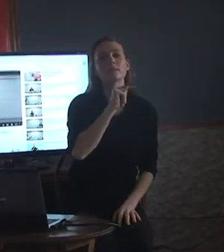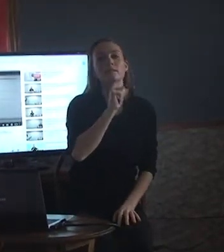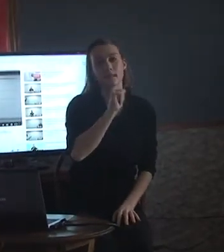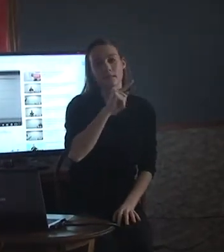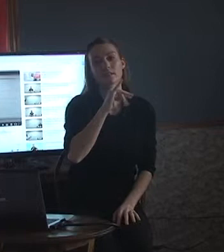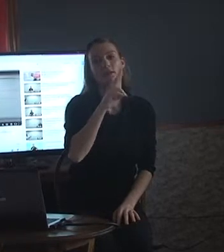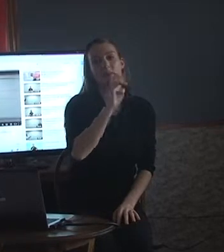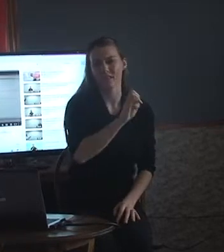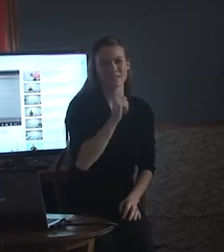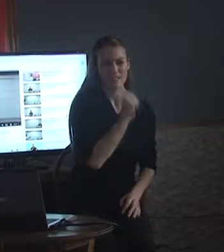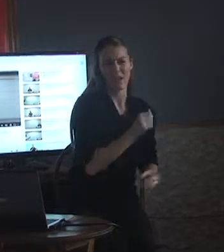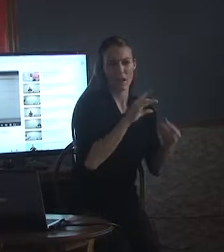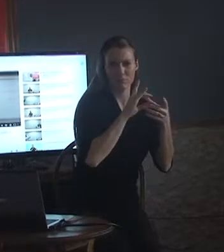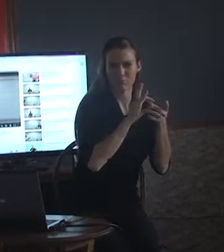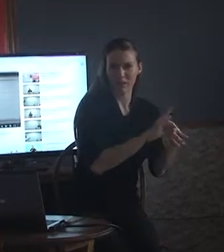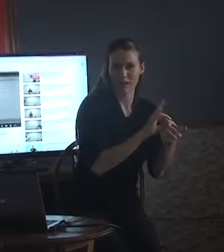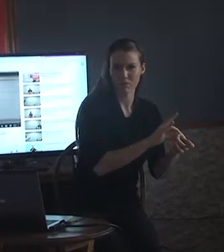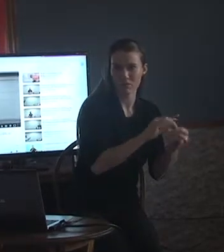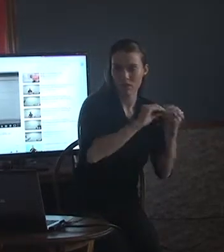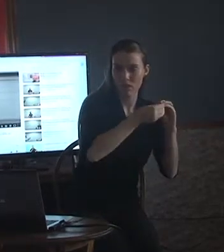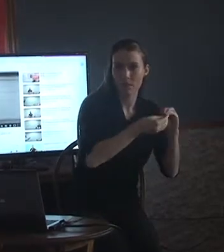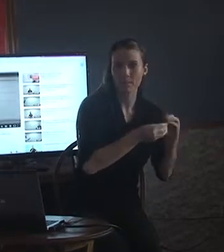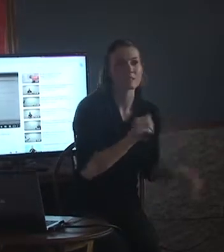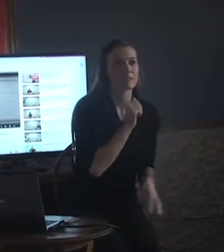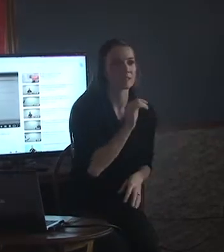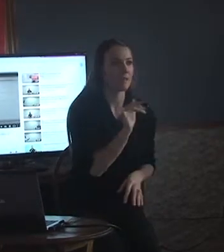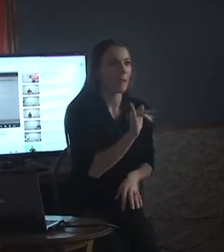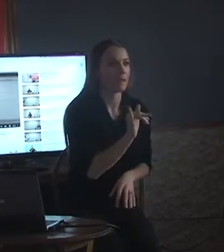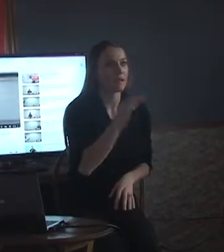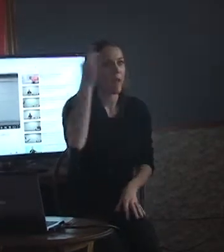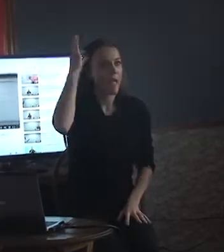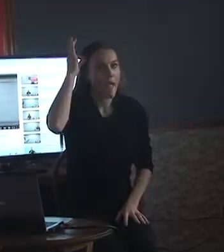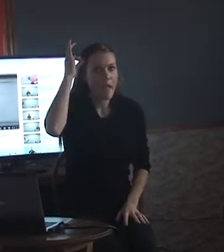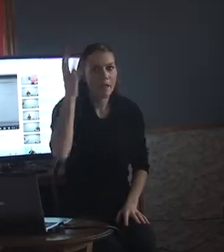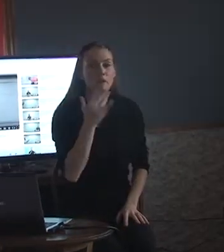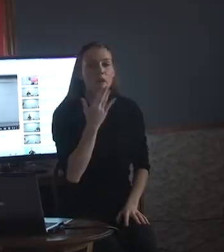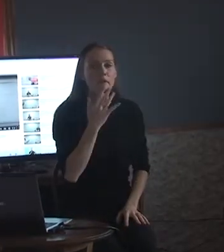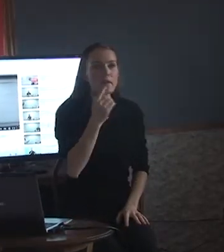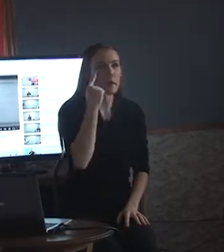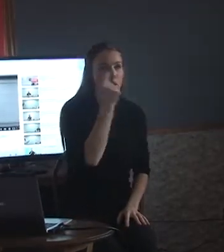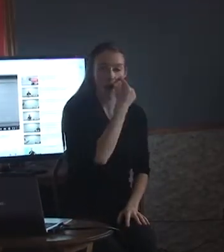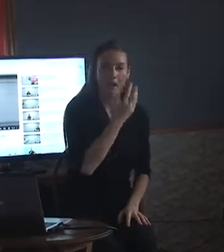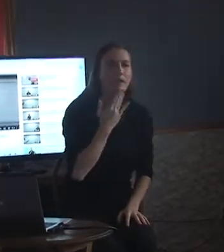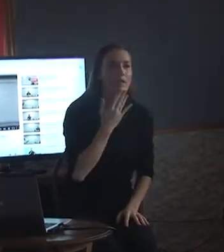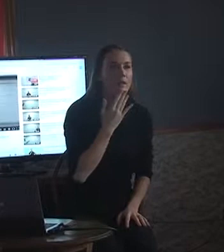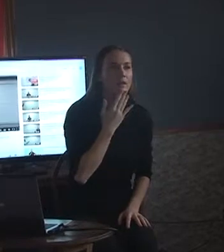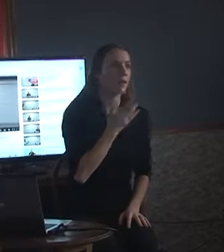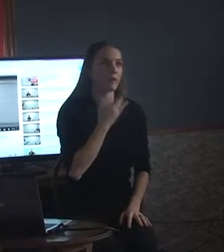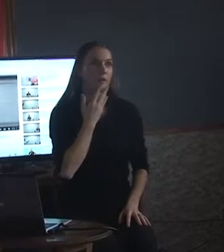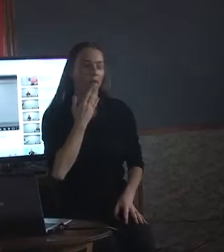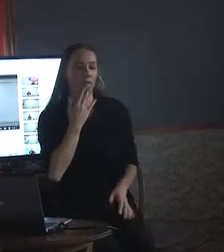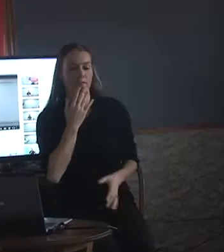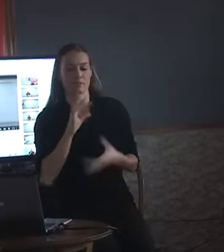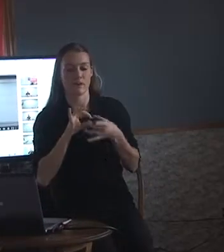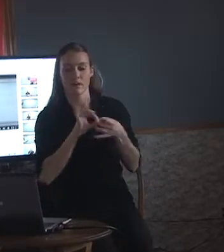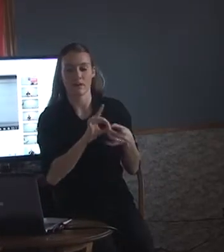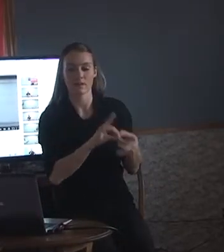It's just like hair color or eye color. Give me some besides color. Say color twice. What else could it deal with? What do you think it's like?